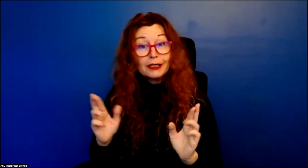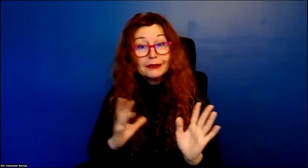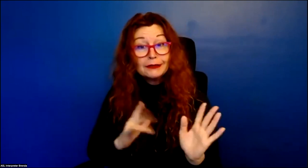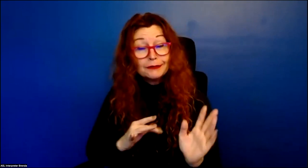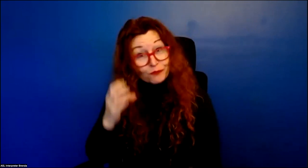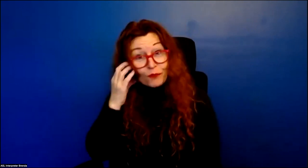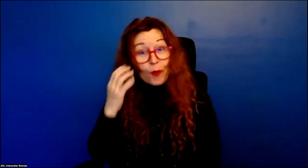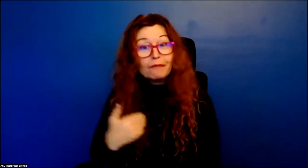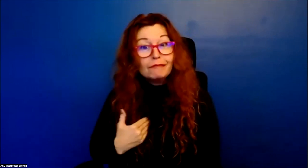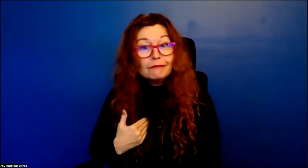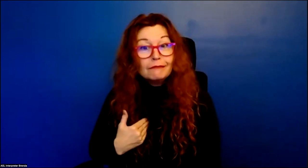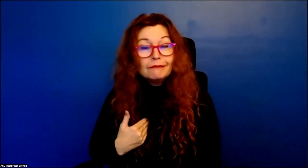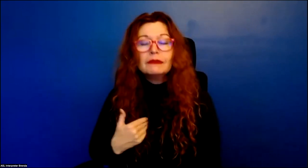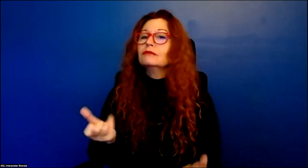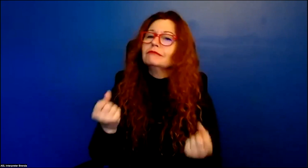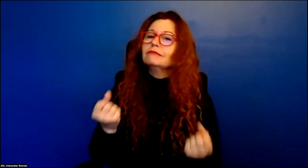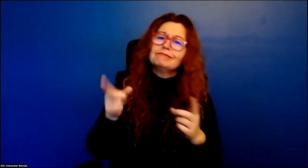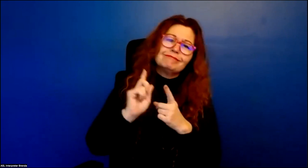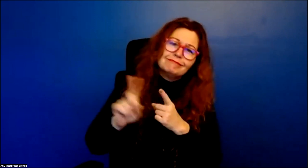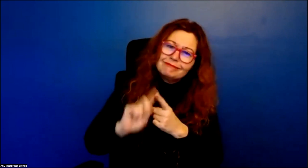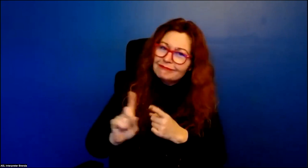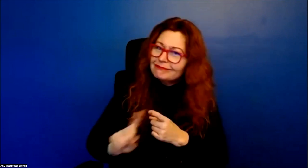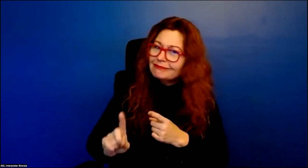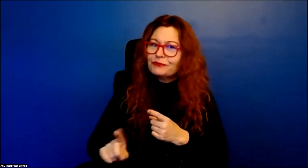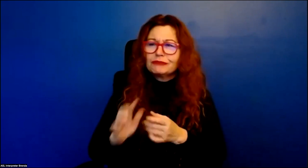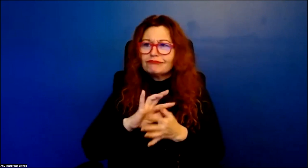so many different things that are out there, but